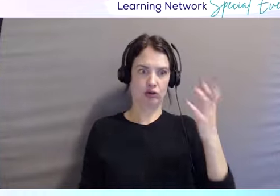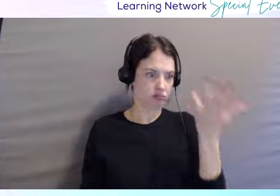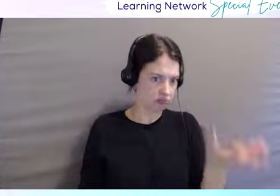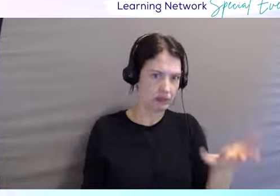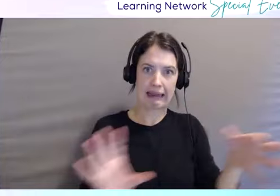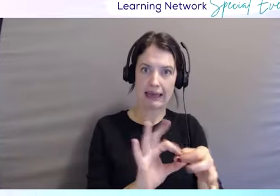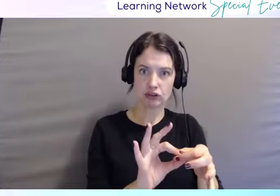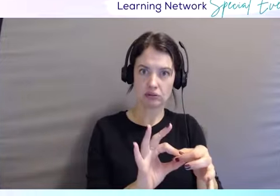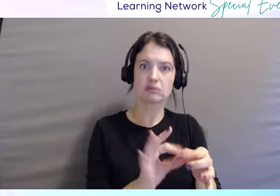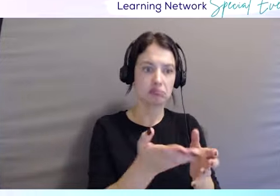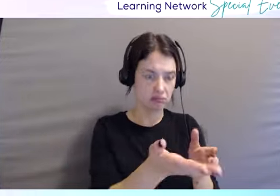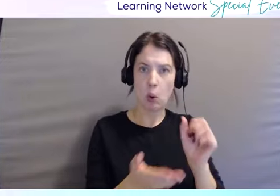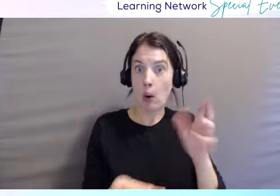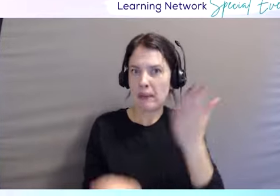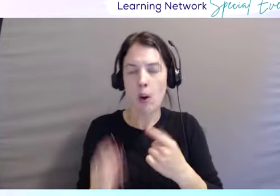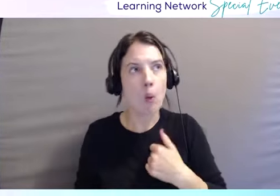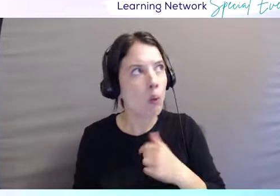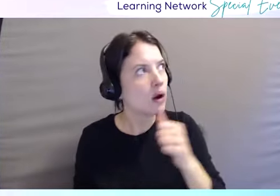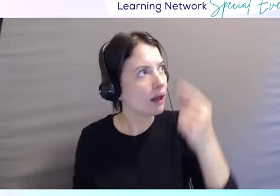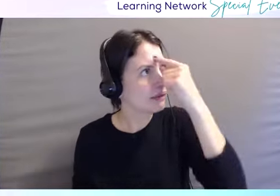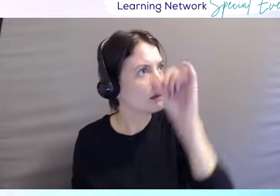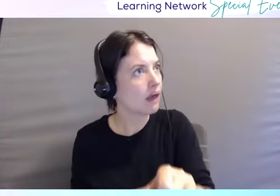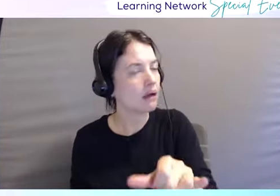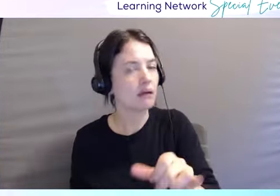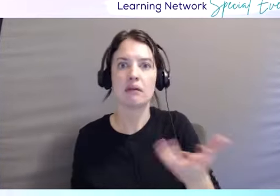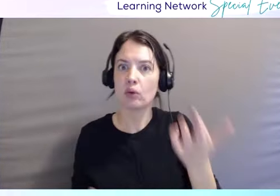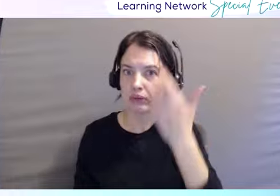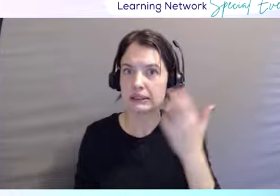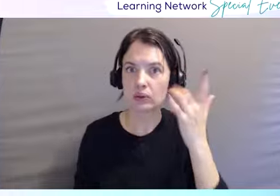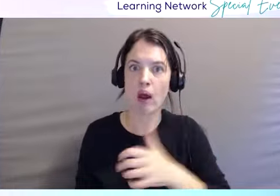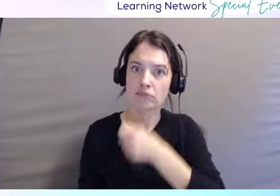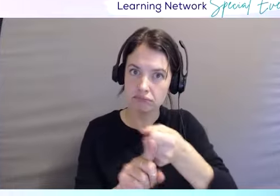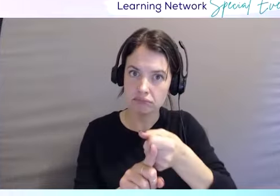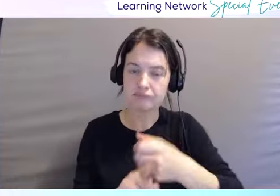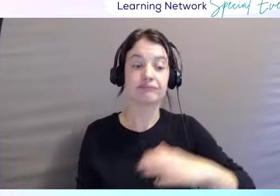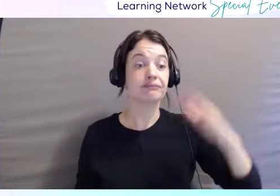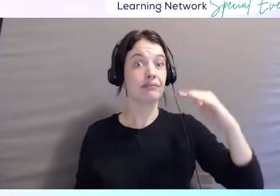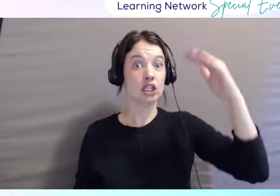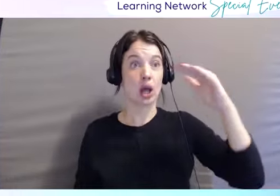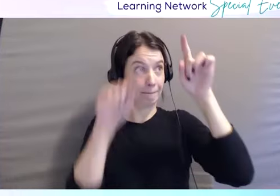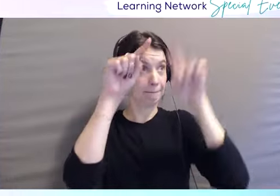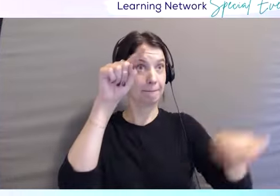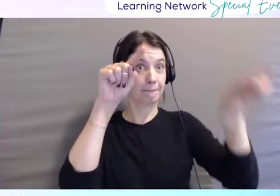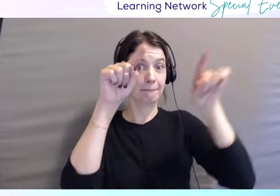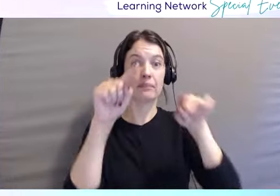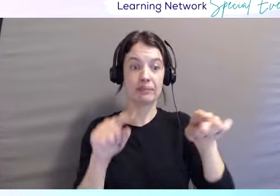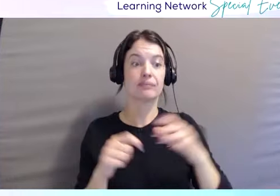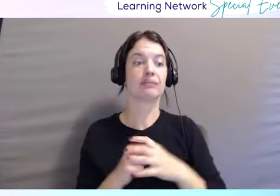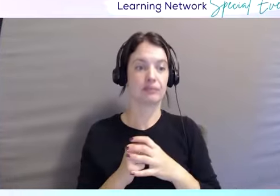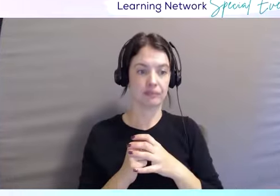offerings in terms of explanations that have been offered. At the top circle, a lot of perpetration of violence has been